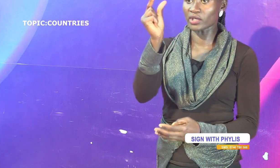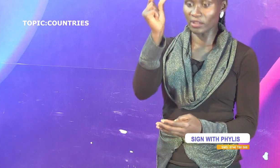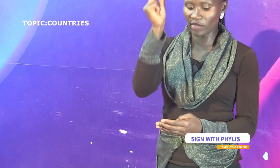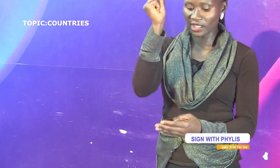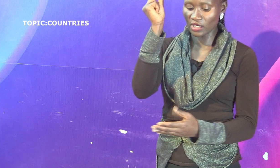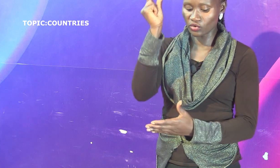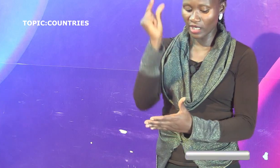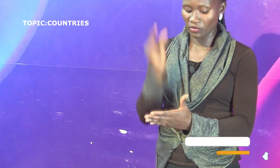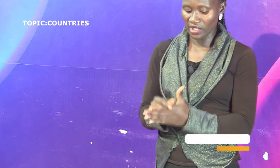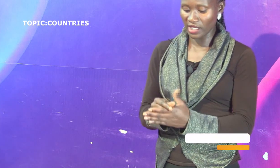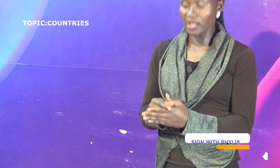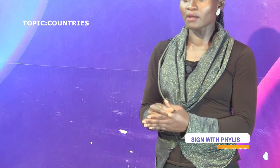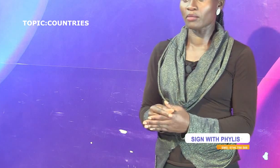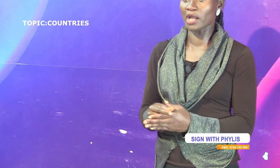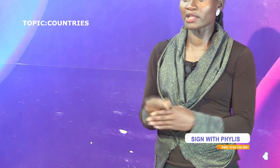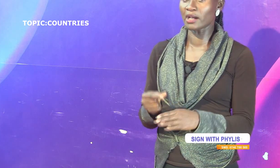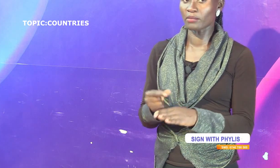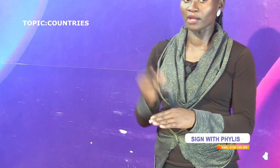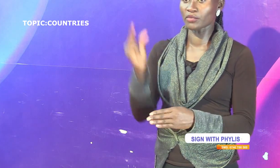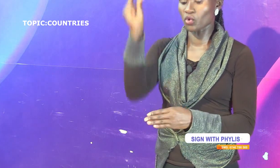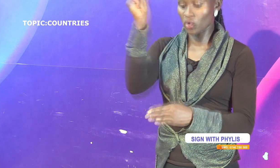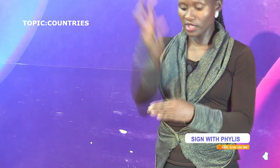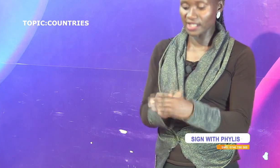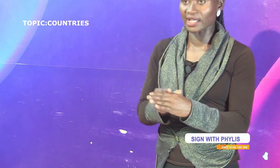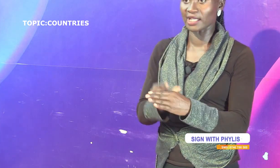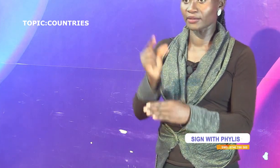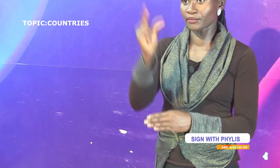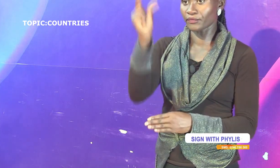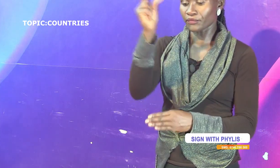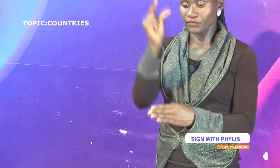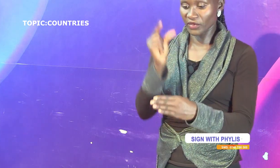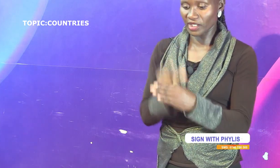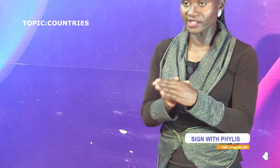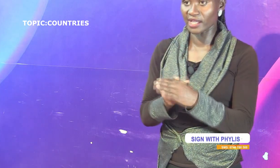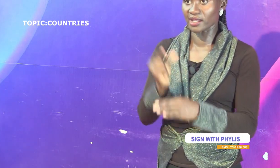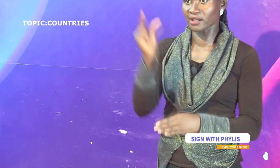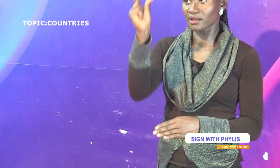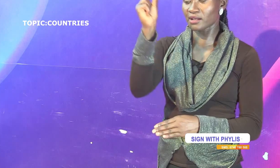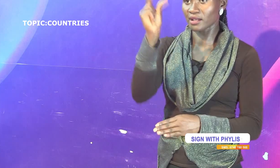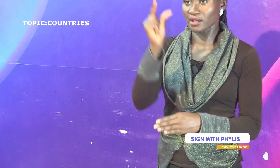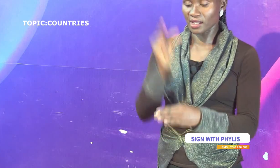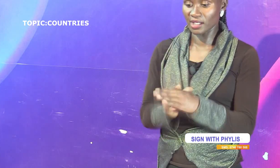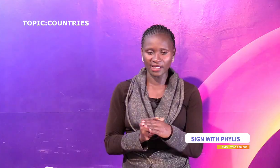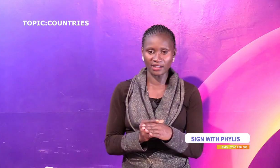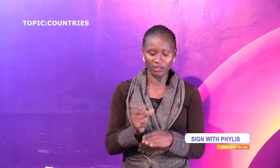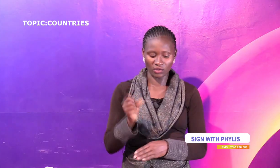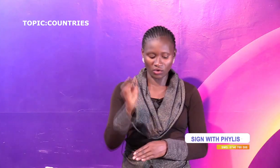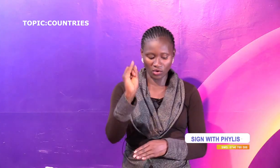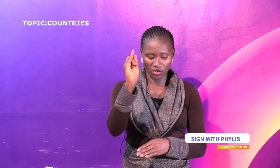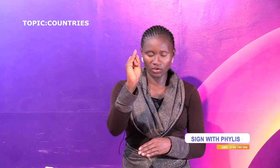then you tap on the other palm. So Italy, Italy, Italy. Or using